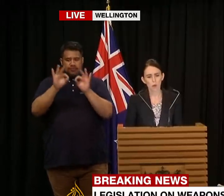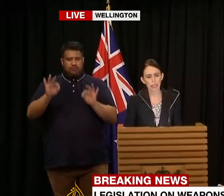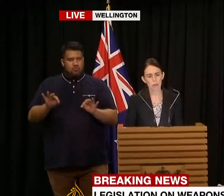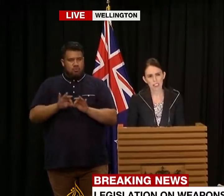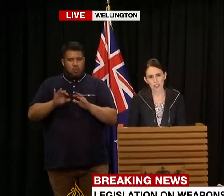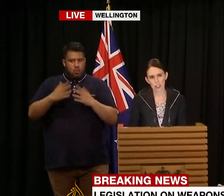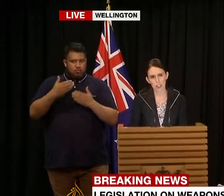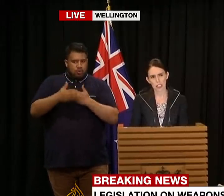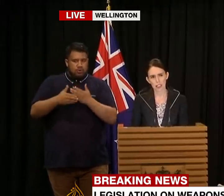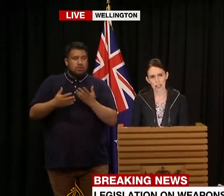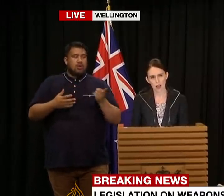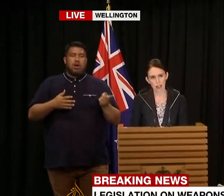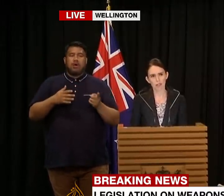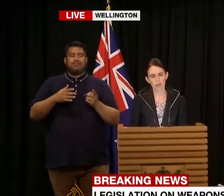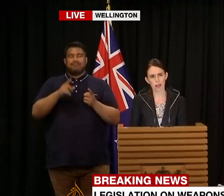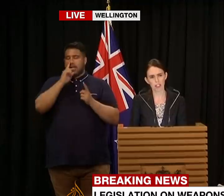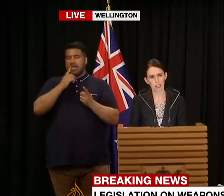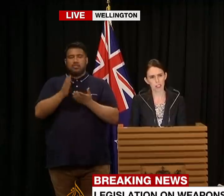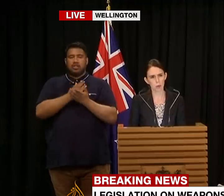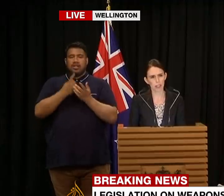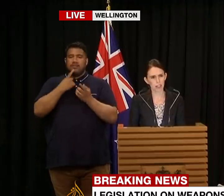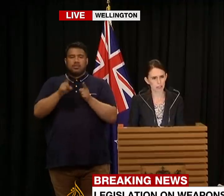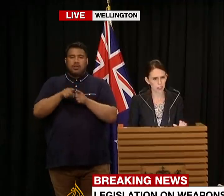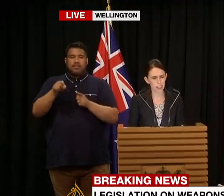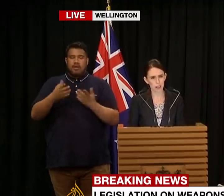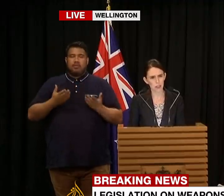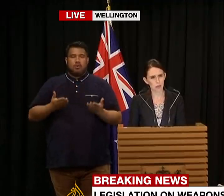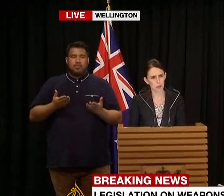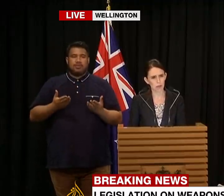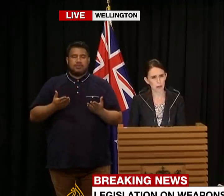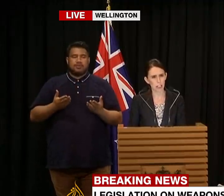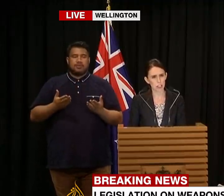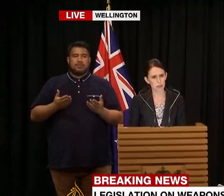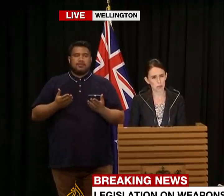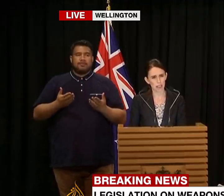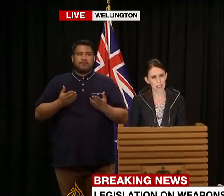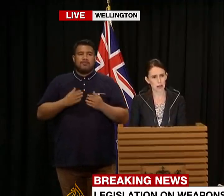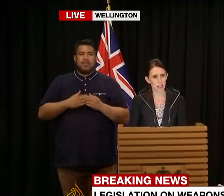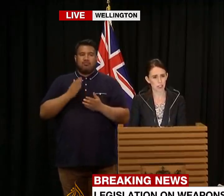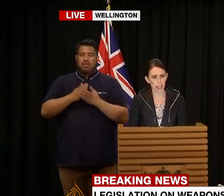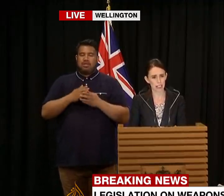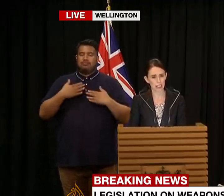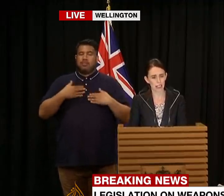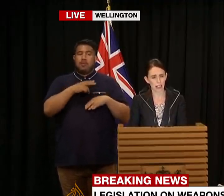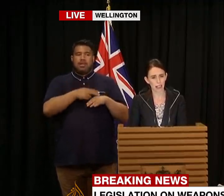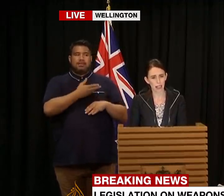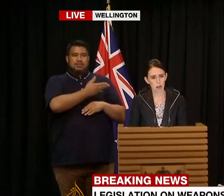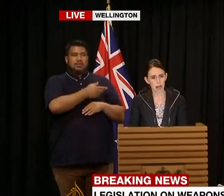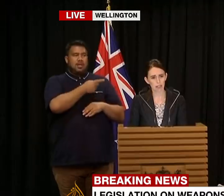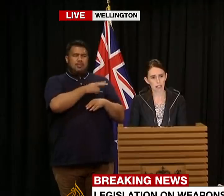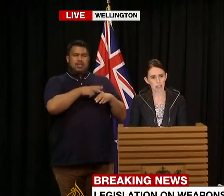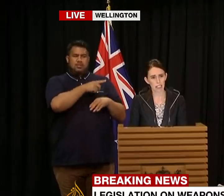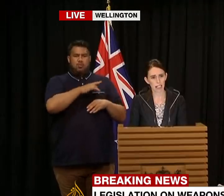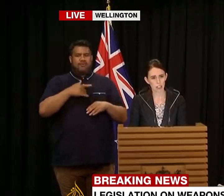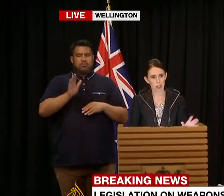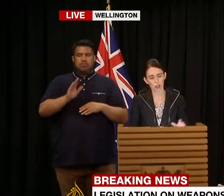That I'm not really in a position to share that kind of information at this point. That very much is for the police, and I imagine they consider that